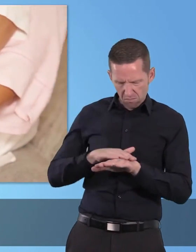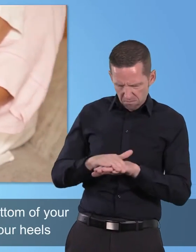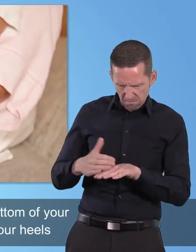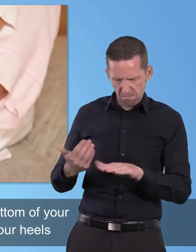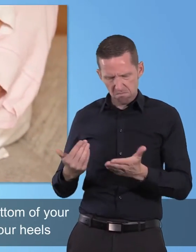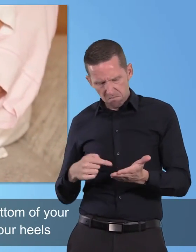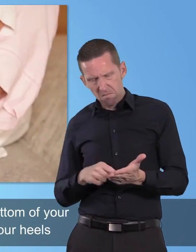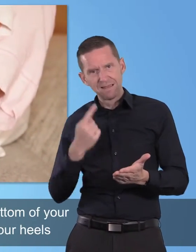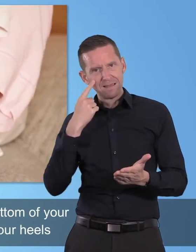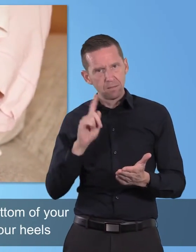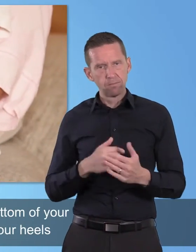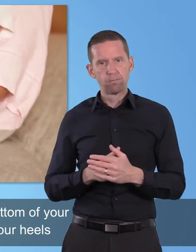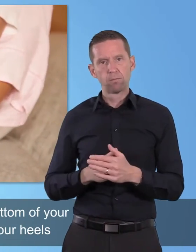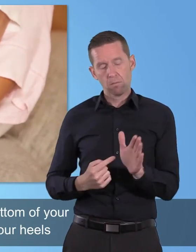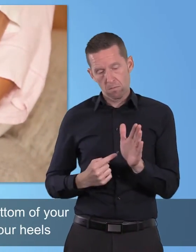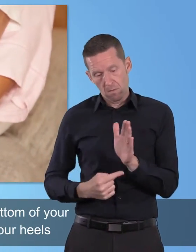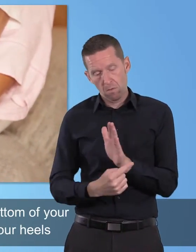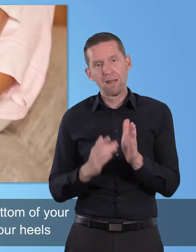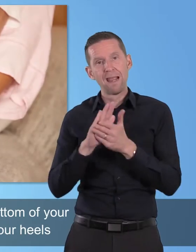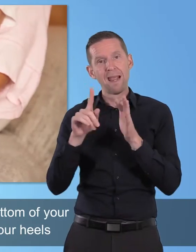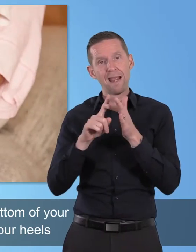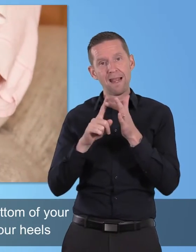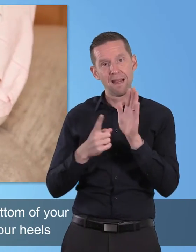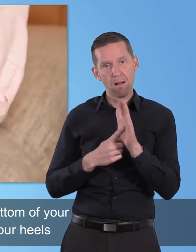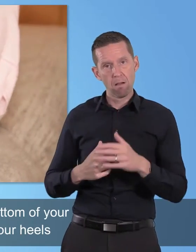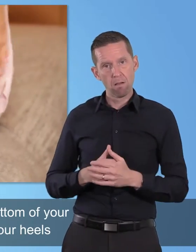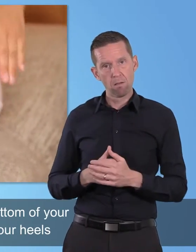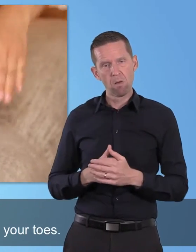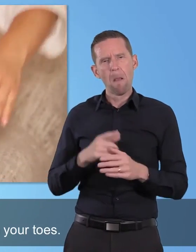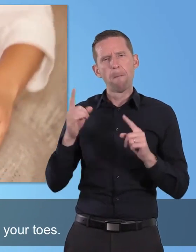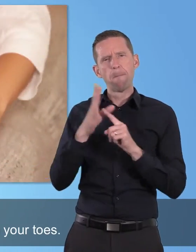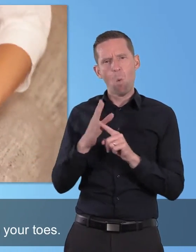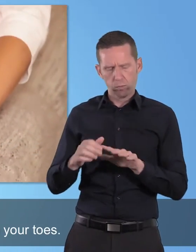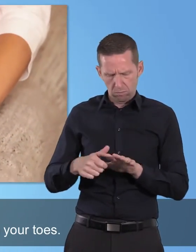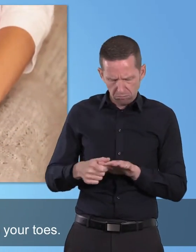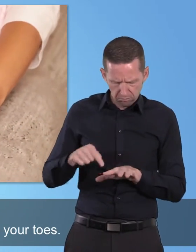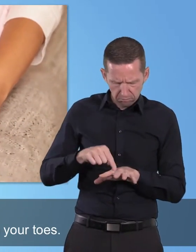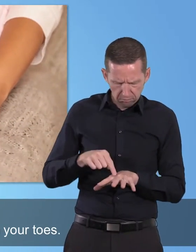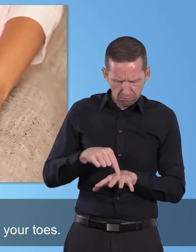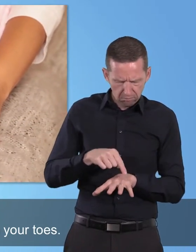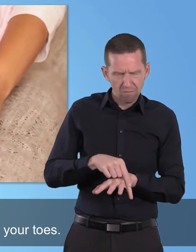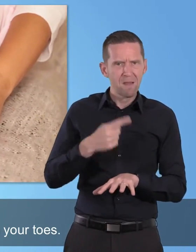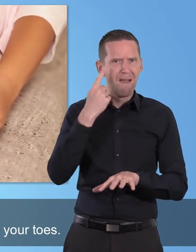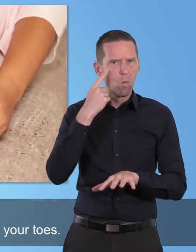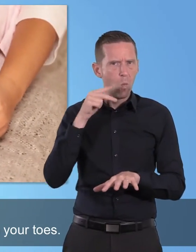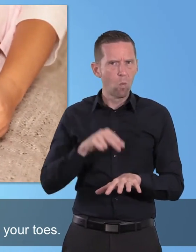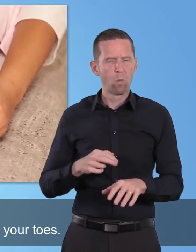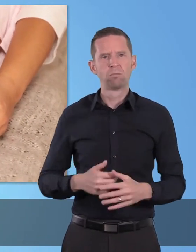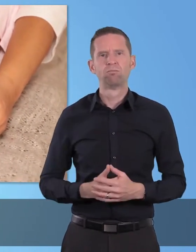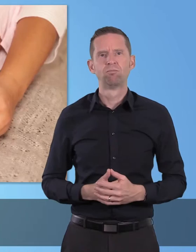Check the top and bottom of your feet. The back of your heels. And look in between your toes.